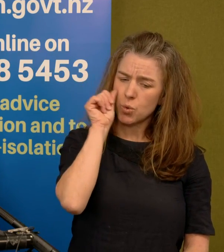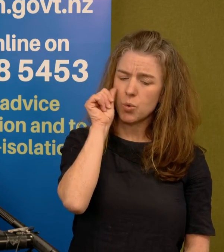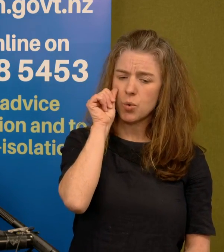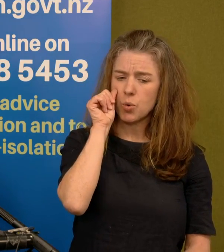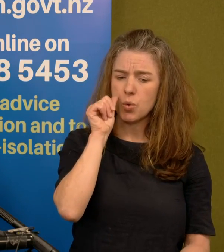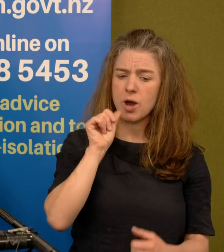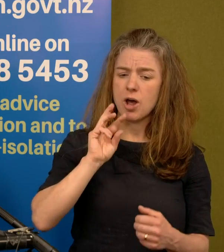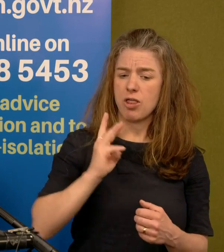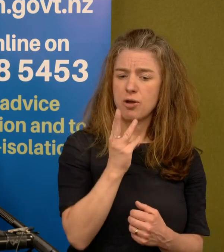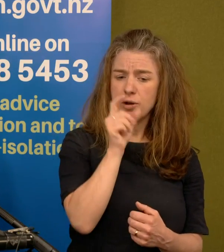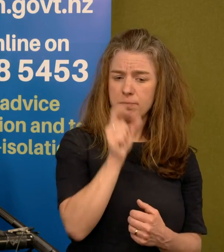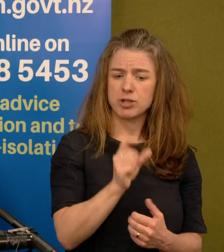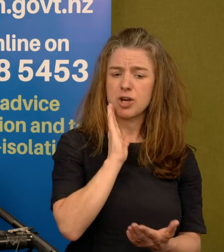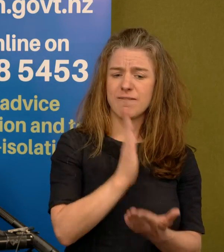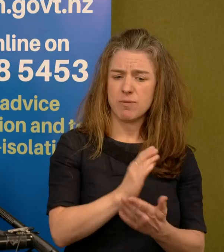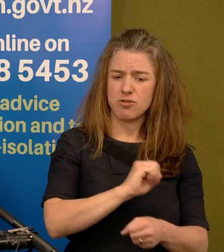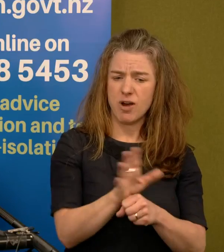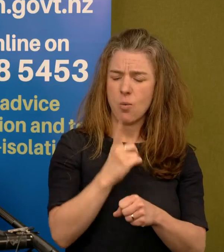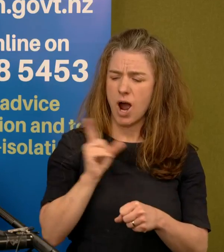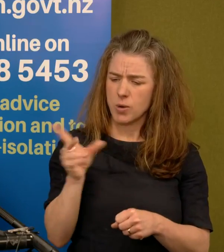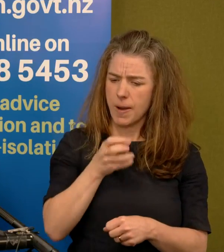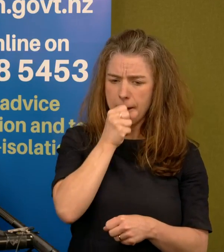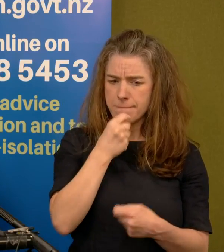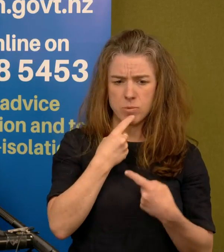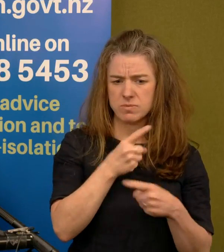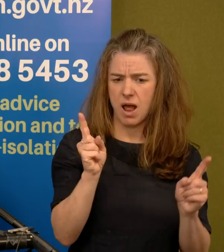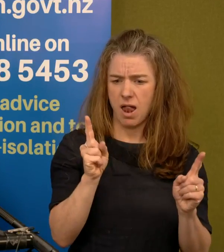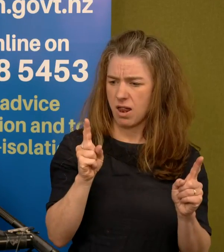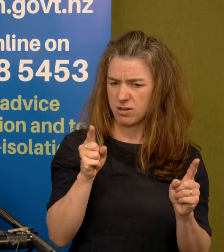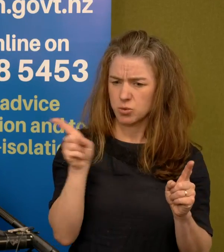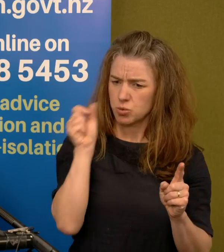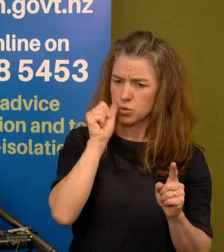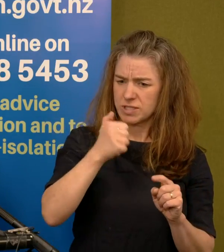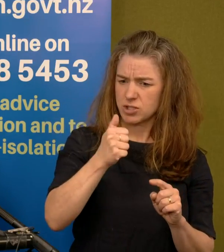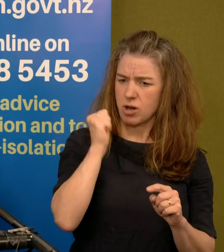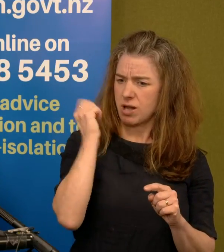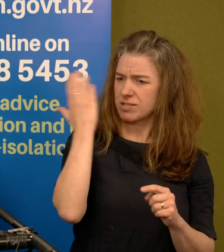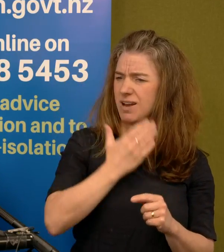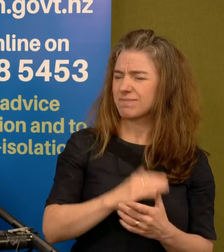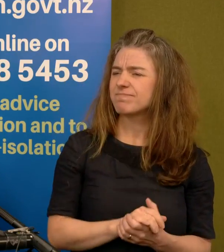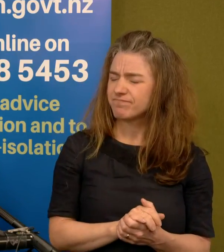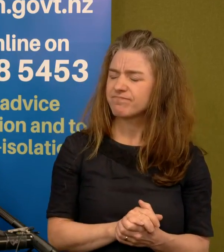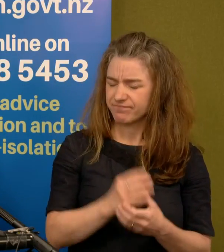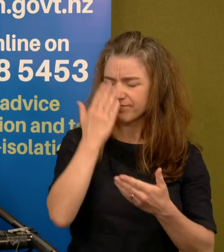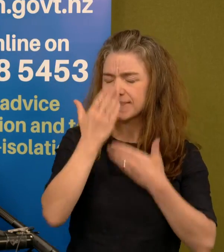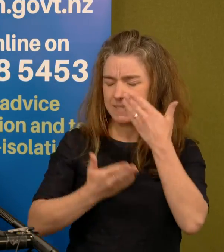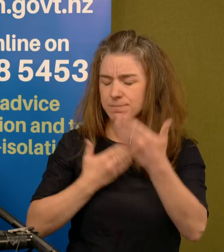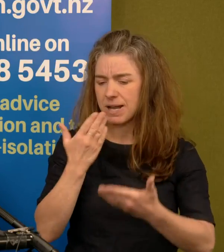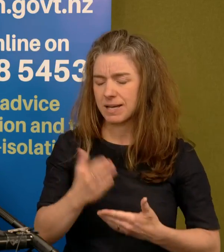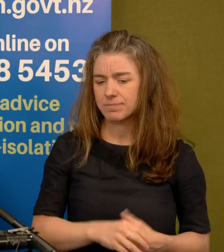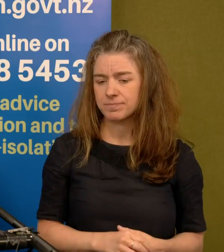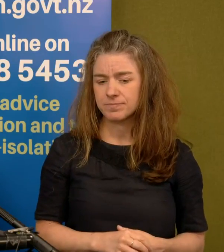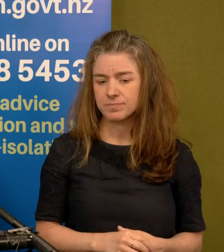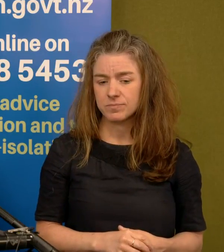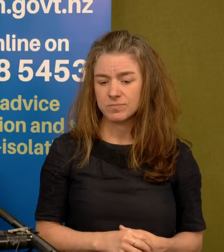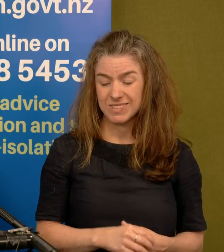now to release these details Yeah. to the public? Yeah, and just let me explain that there is a really involved process that means we have